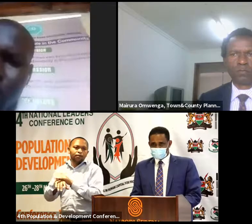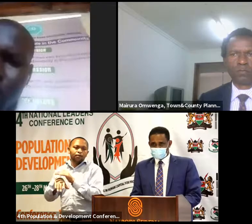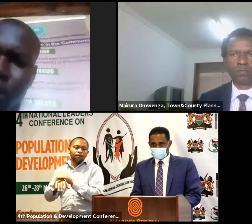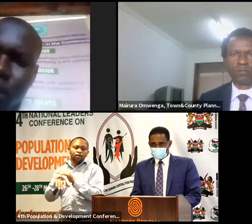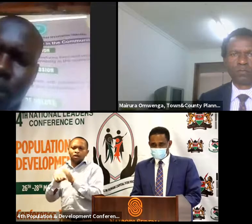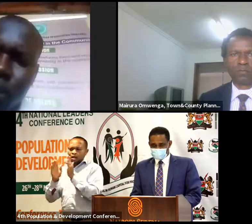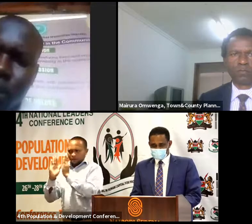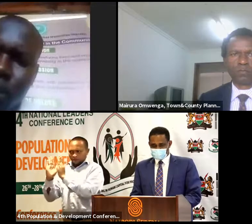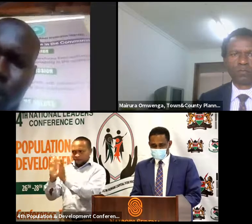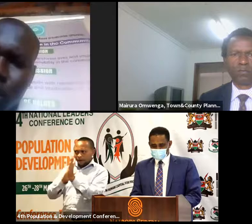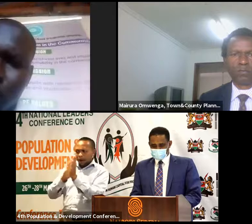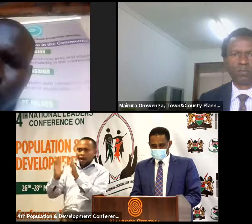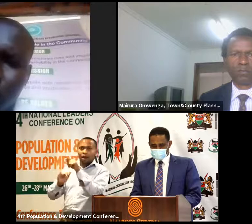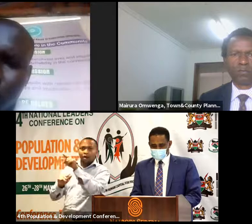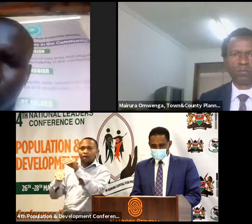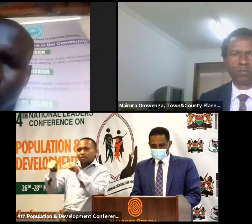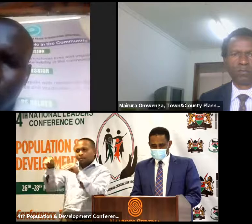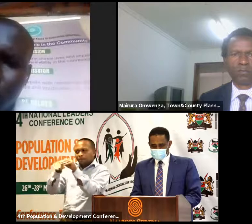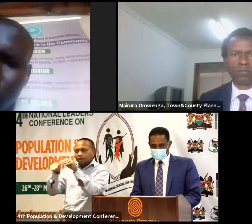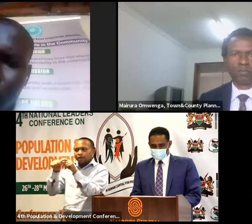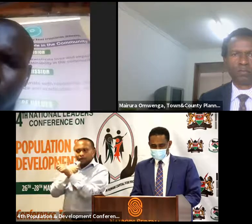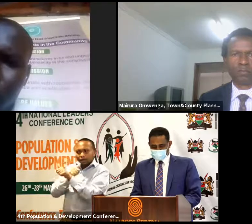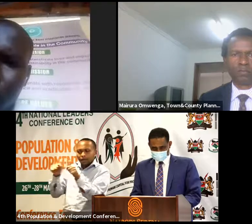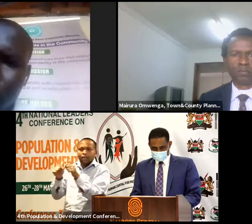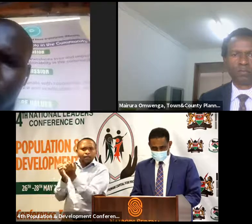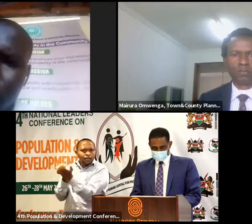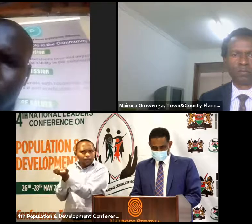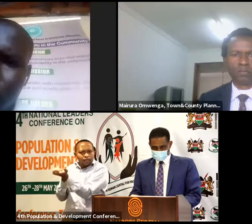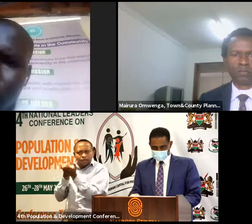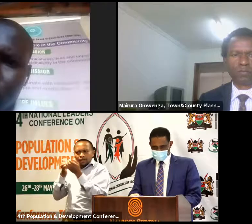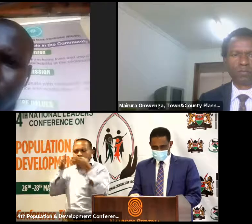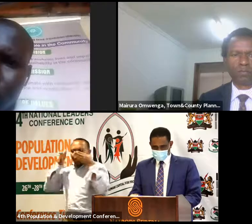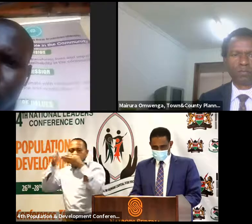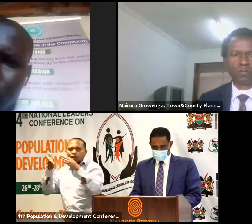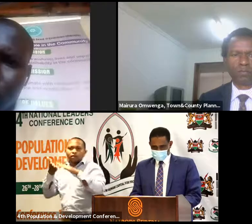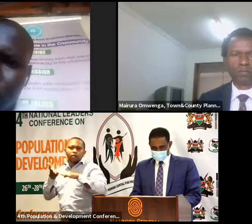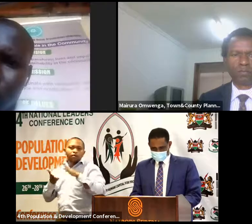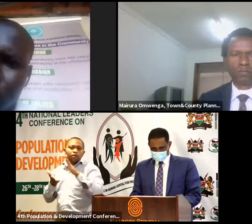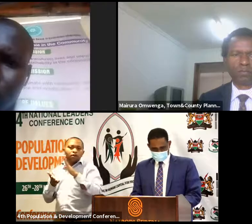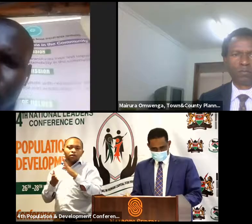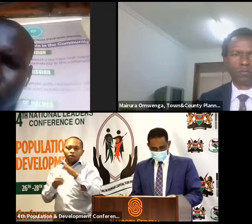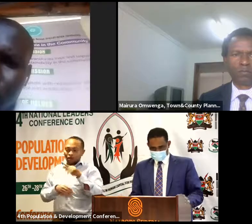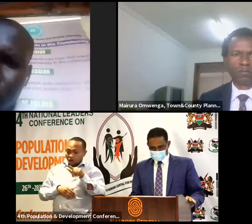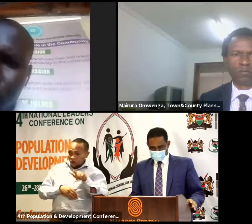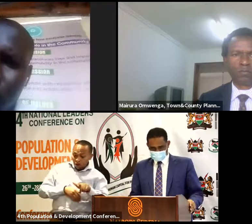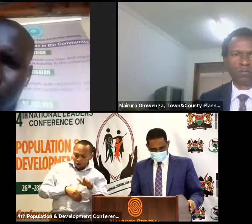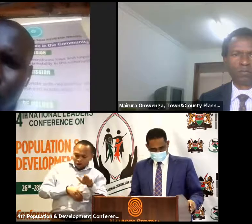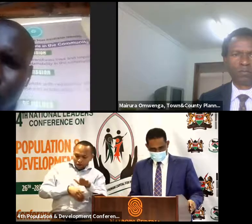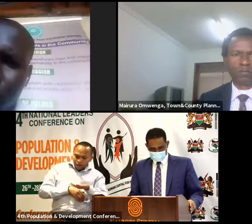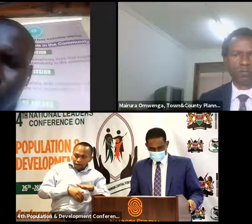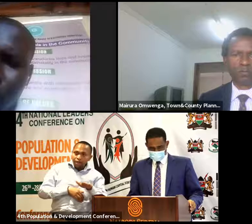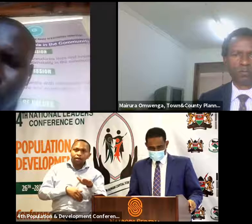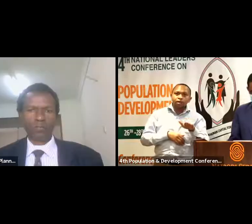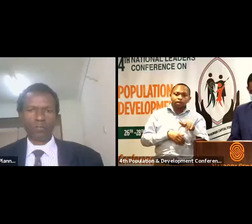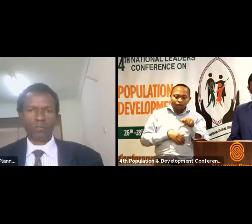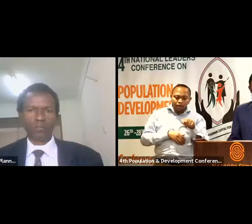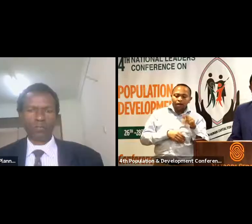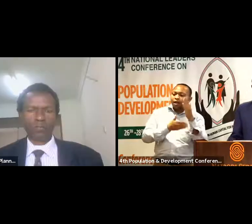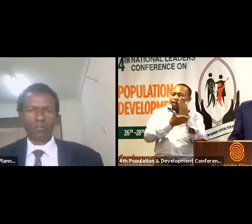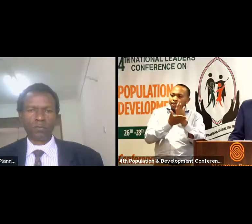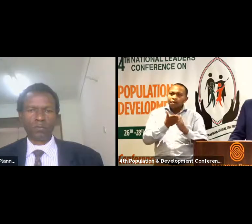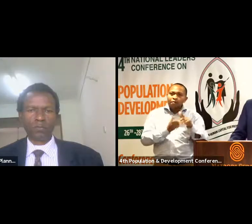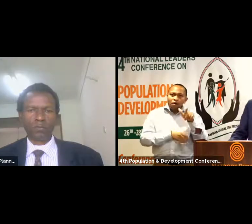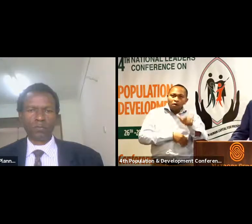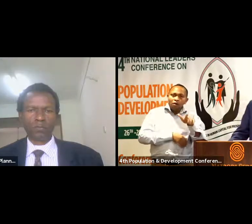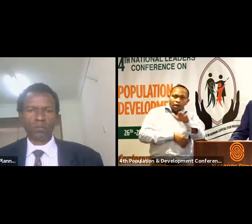strategies for managing, but we need now to focus more the lower levels because some of the lower levels